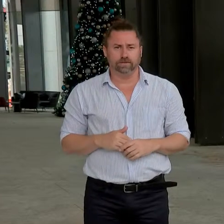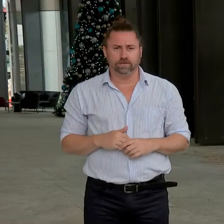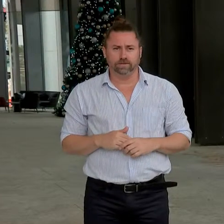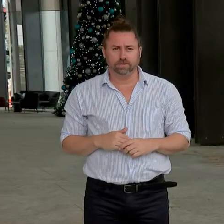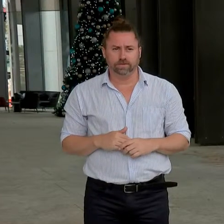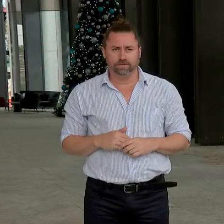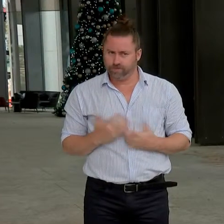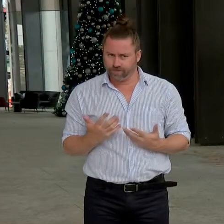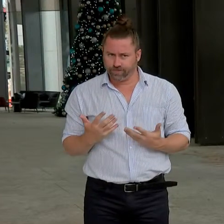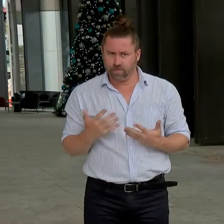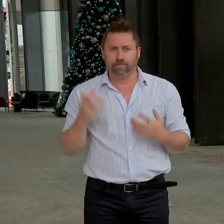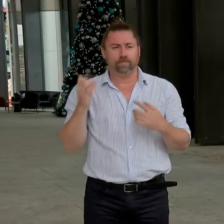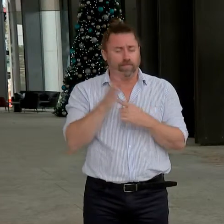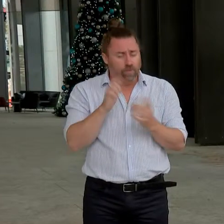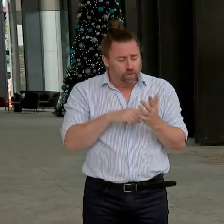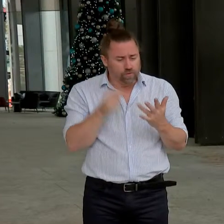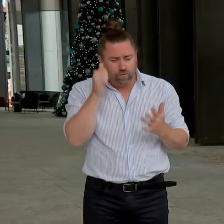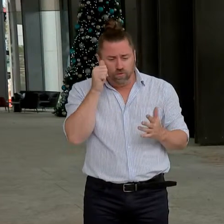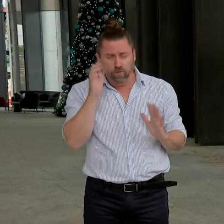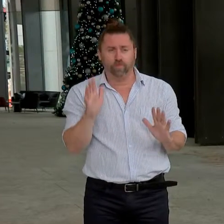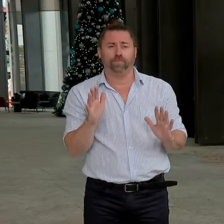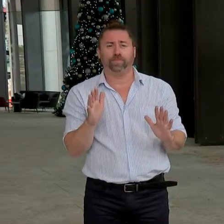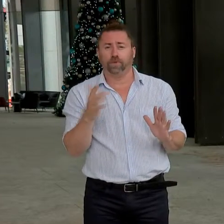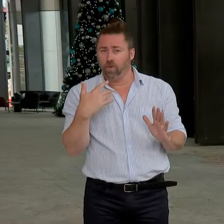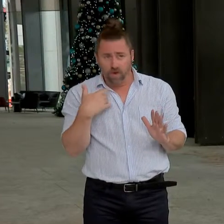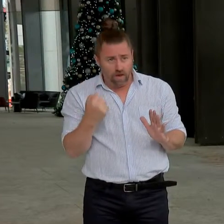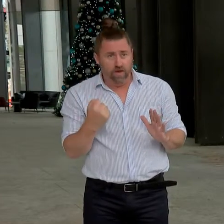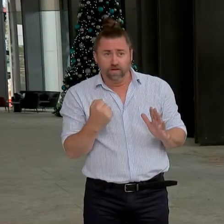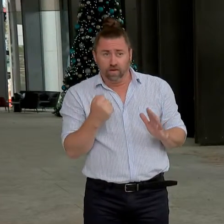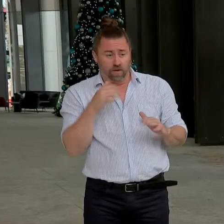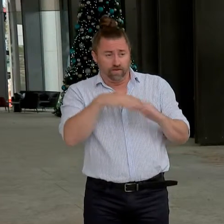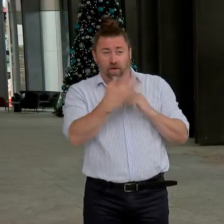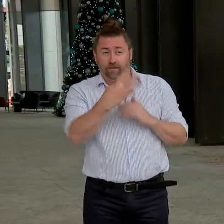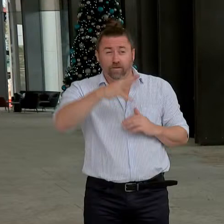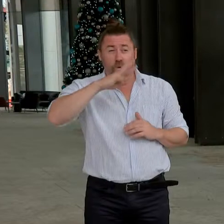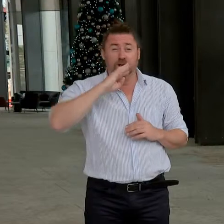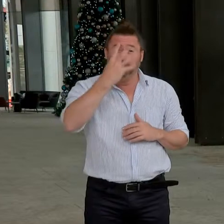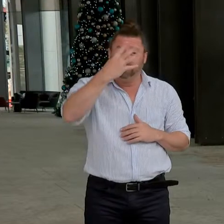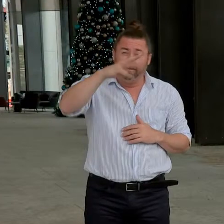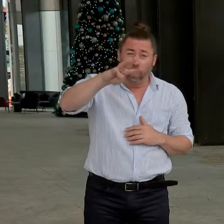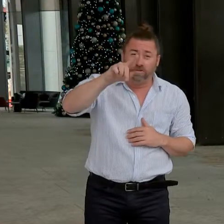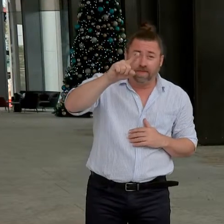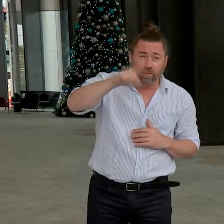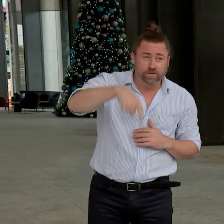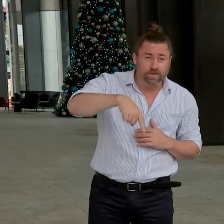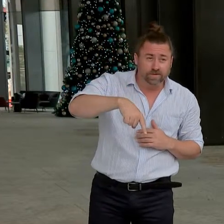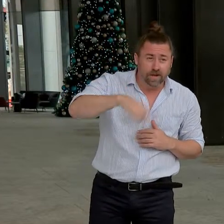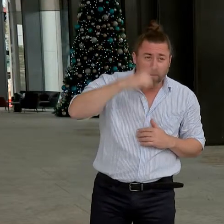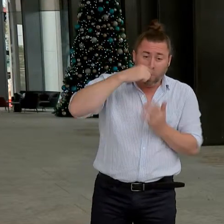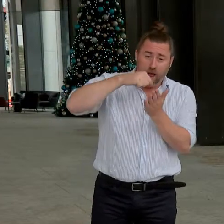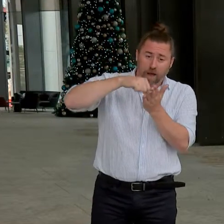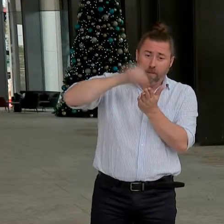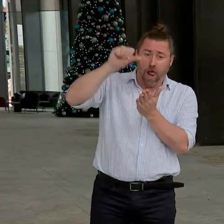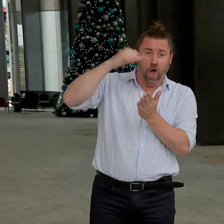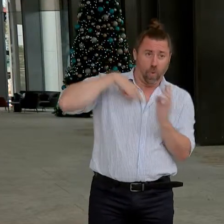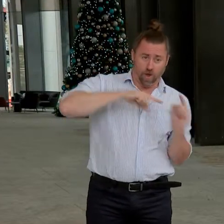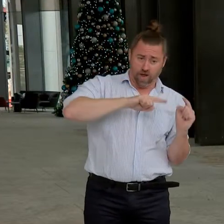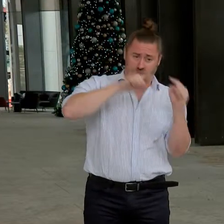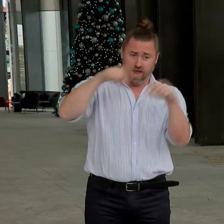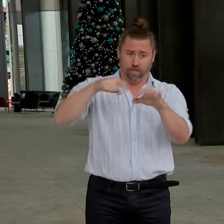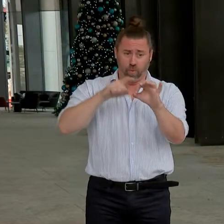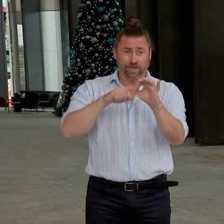understand there are people, we have over 440,000 people who have border passes to come into Queensland just in 2